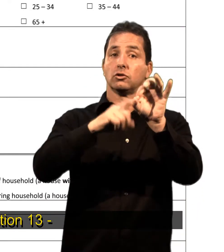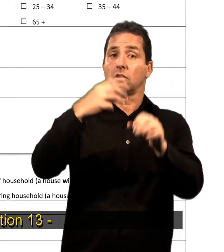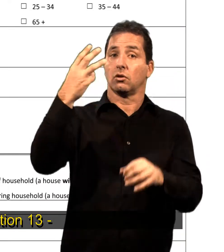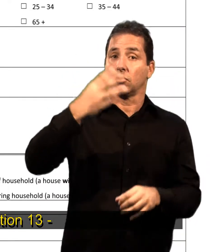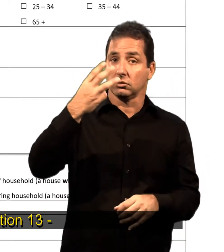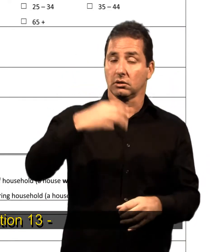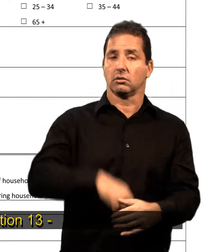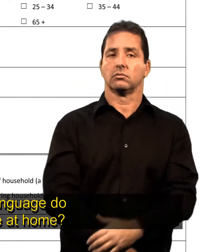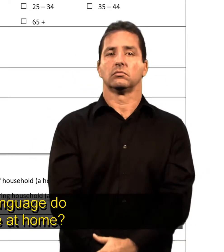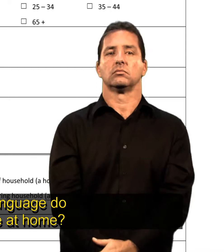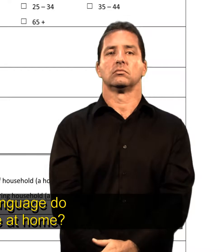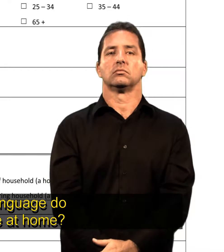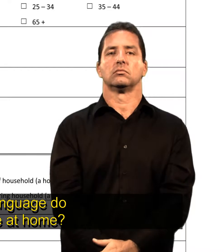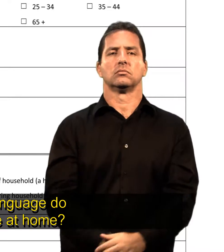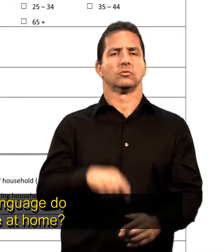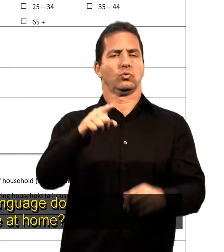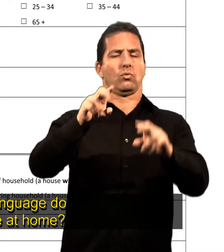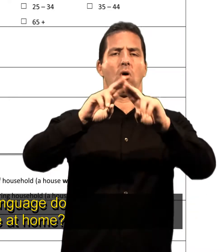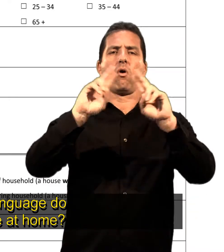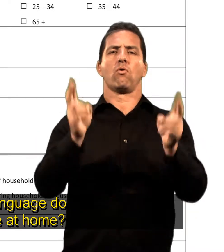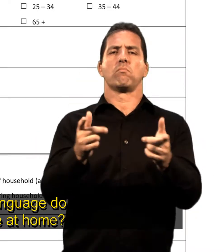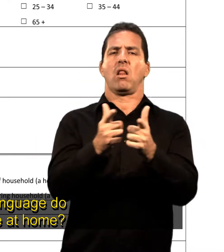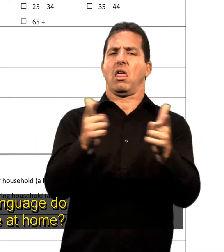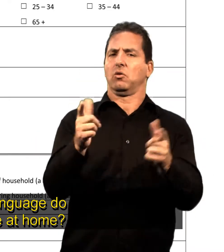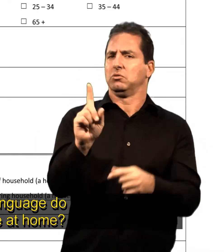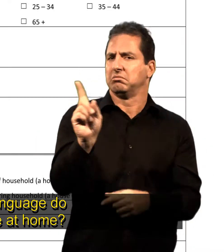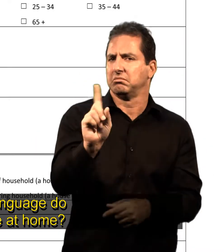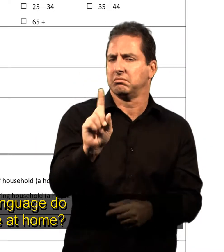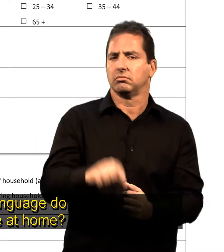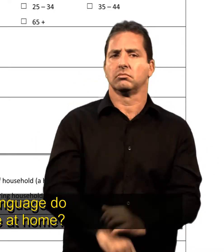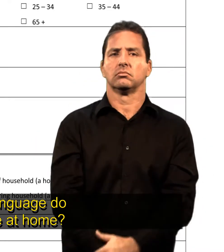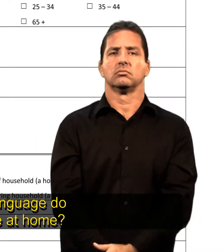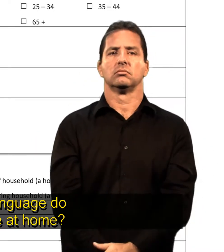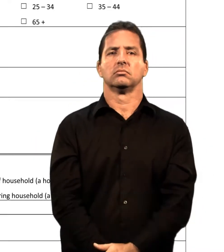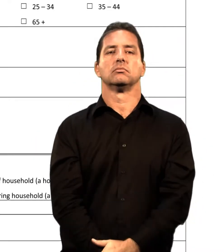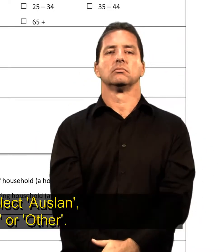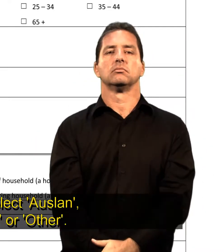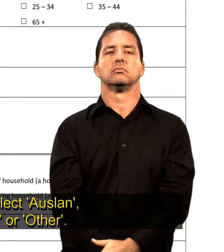Question 13. What language do you use at home?